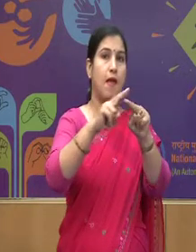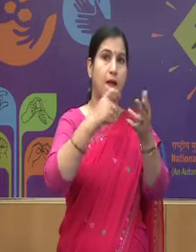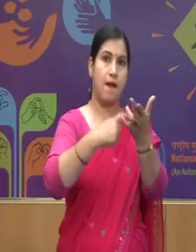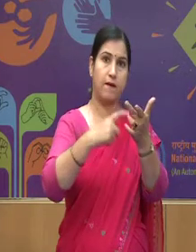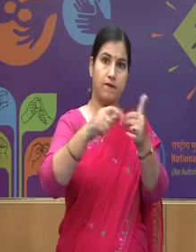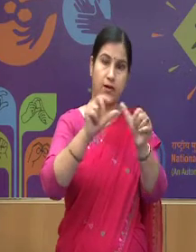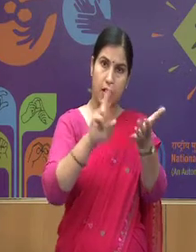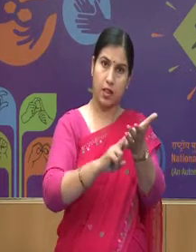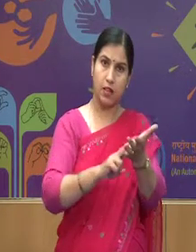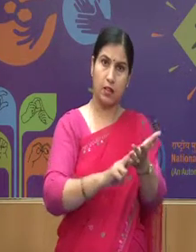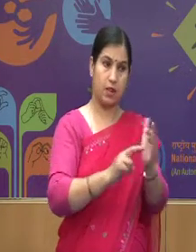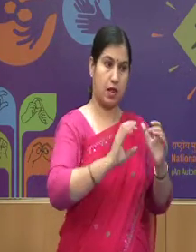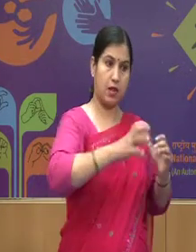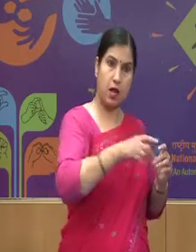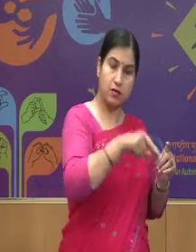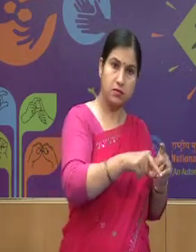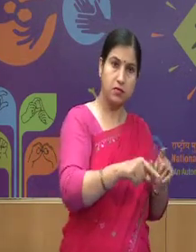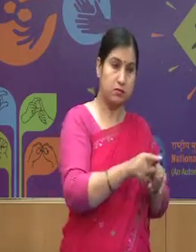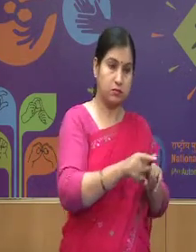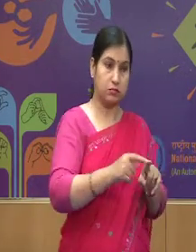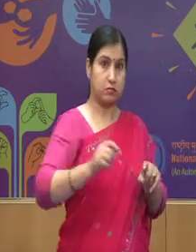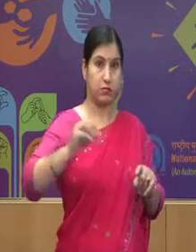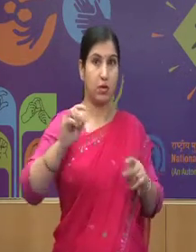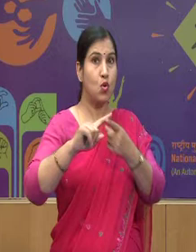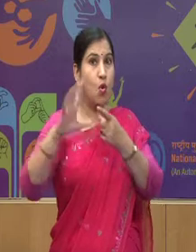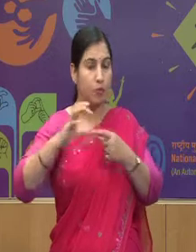countries had become colonies of European nations?